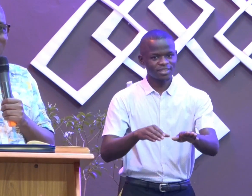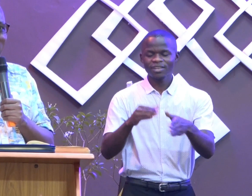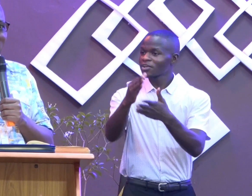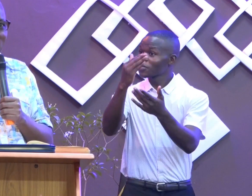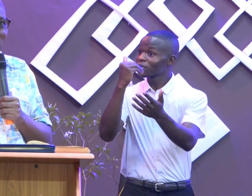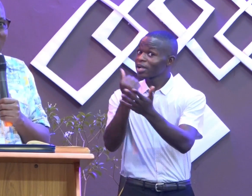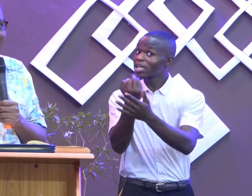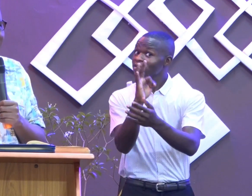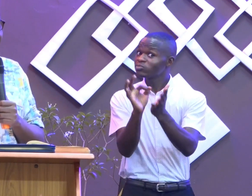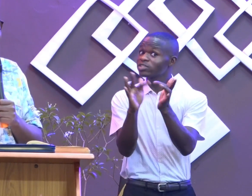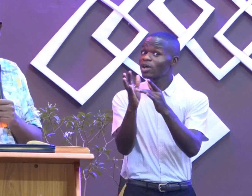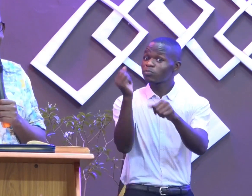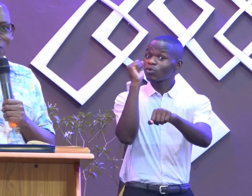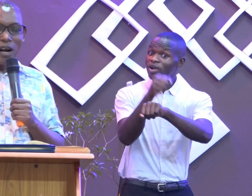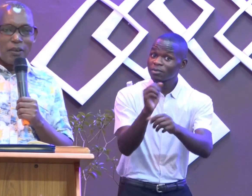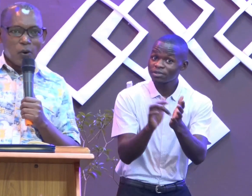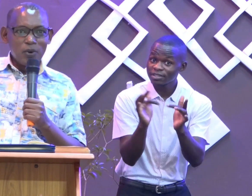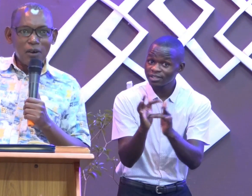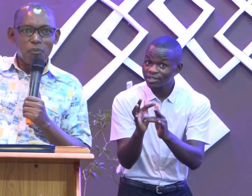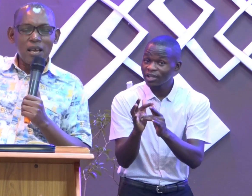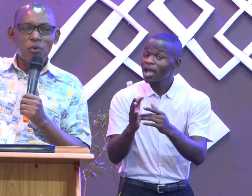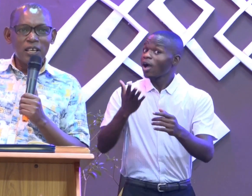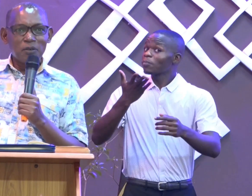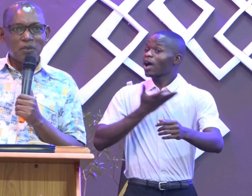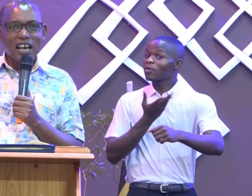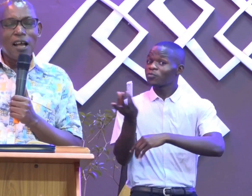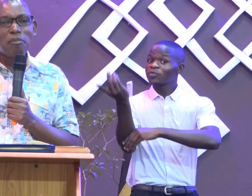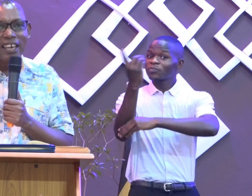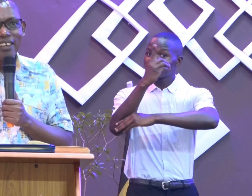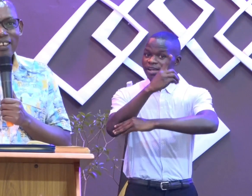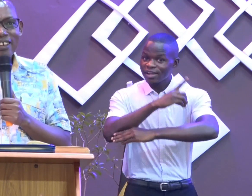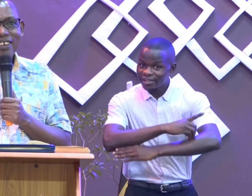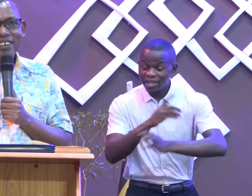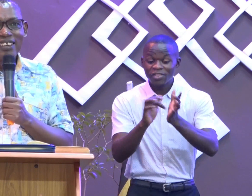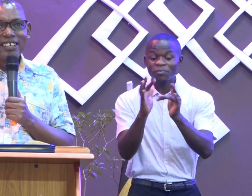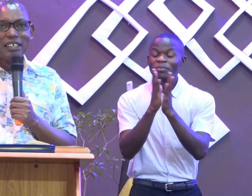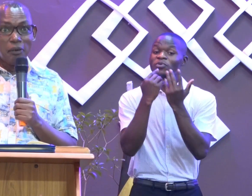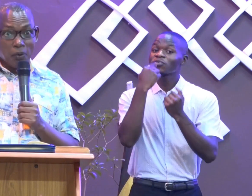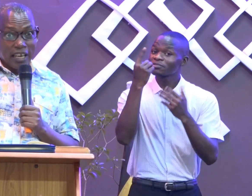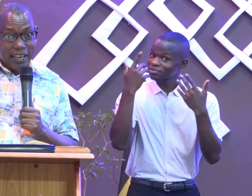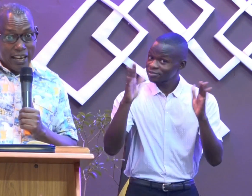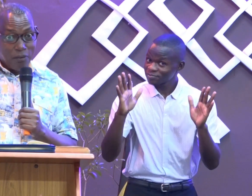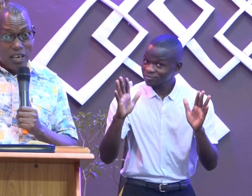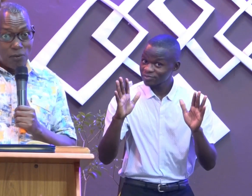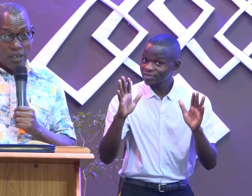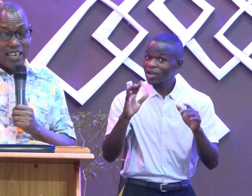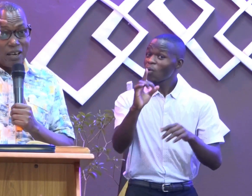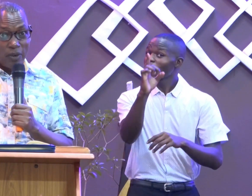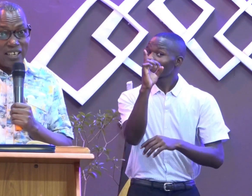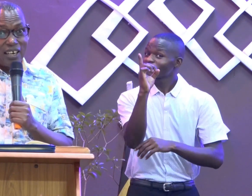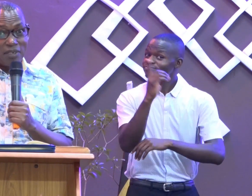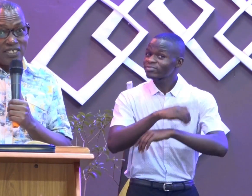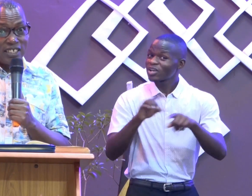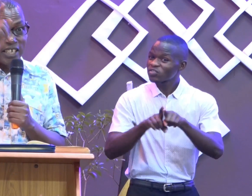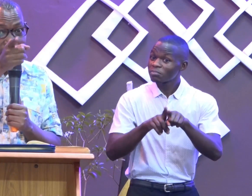Jesus overcame death. Because Jesus overcame death. Wali olunaku Bible yetugambye. There is a day the Bible has told us. Lugenda lunaku